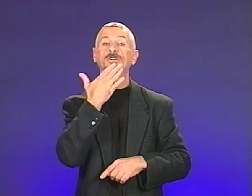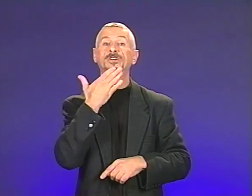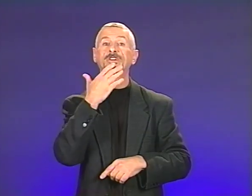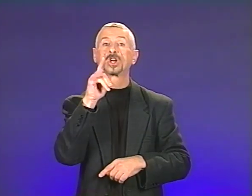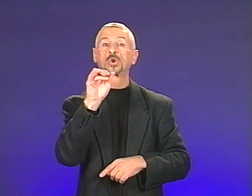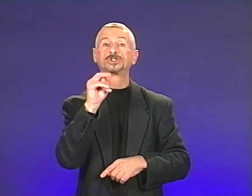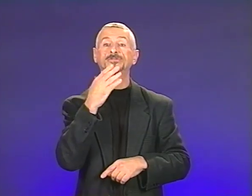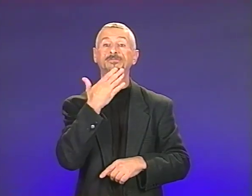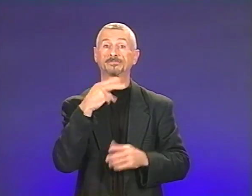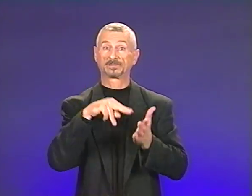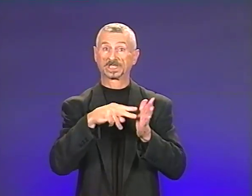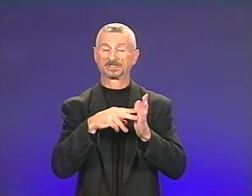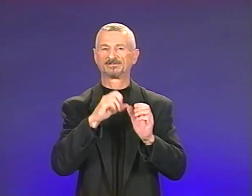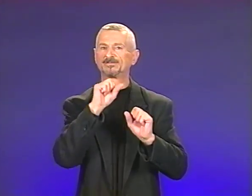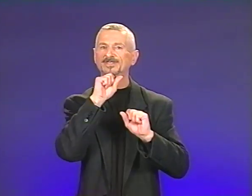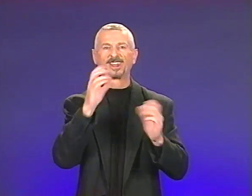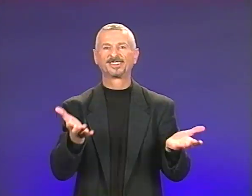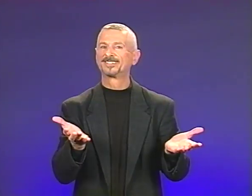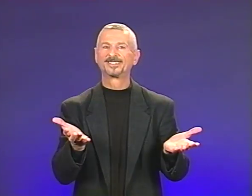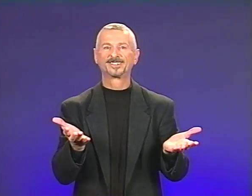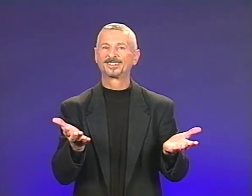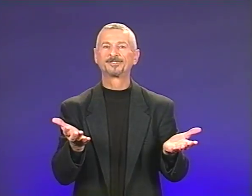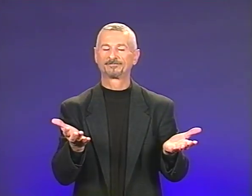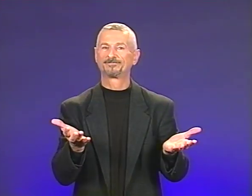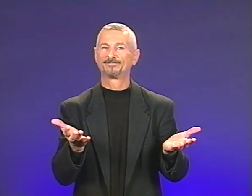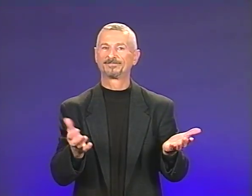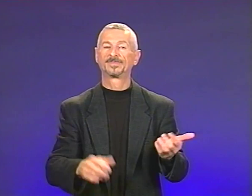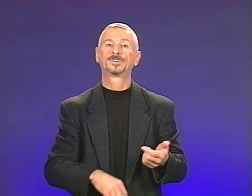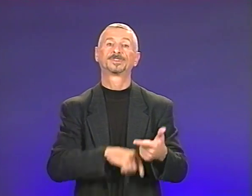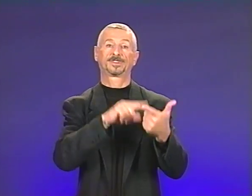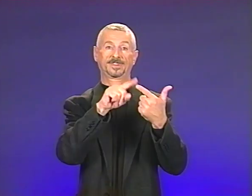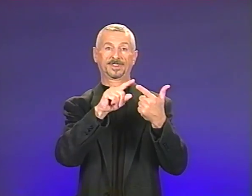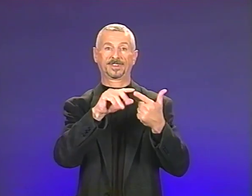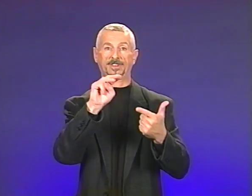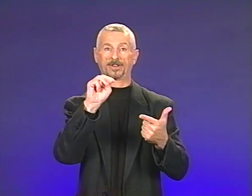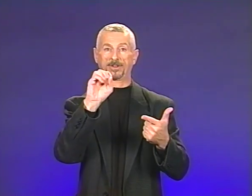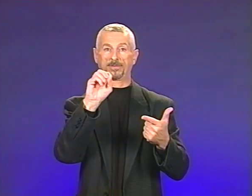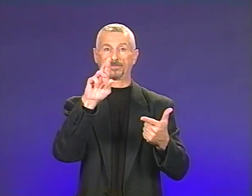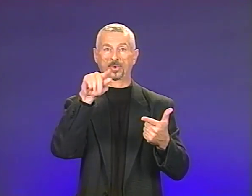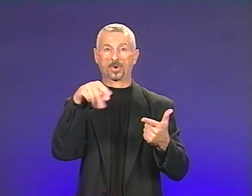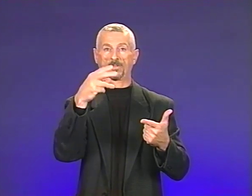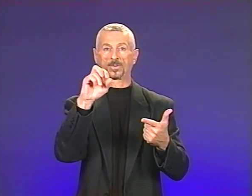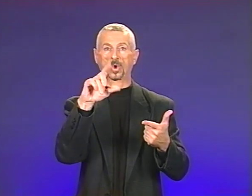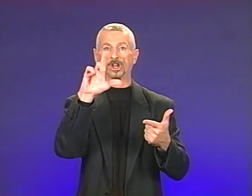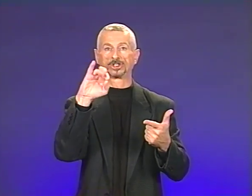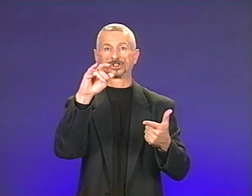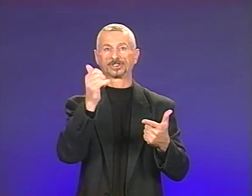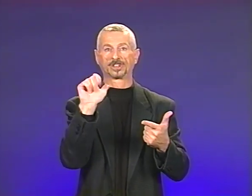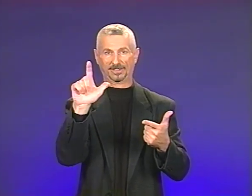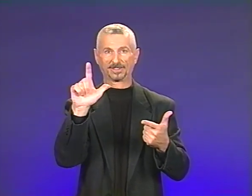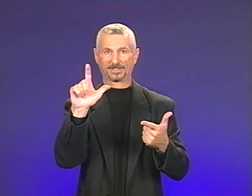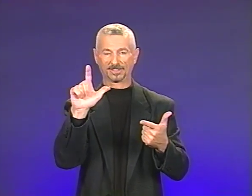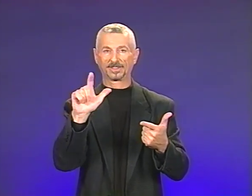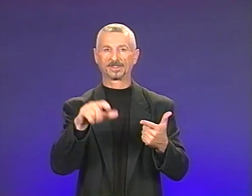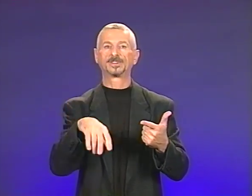dry, the location at the chin has no inherent meaning. Another function of space is morphological.